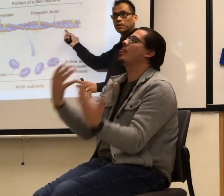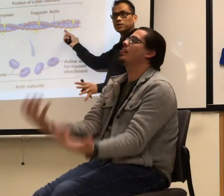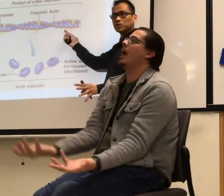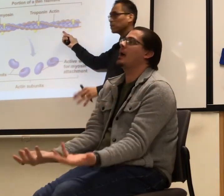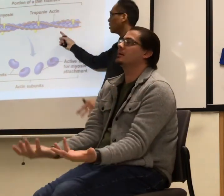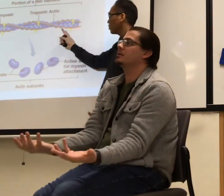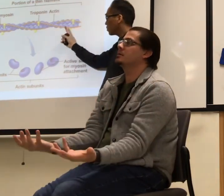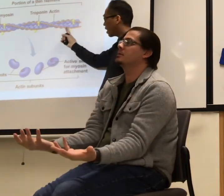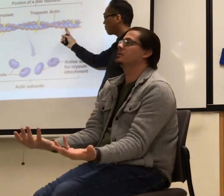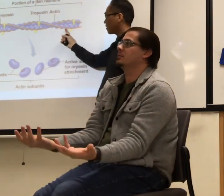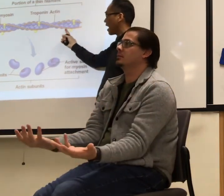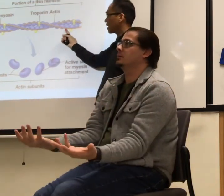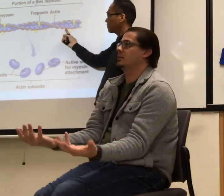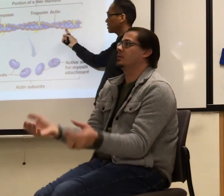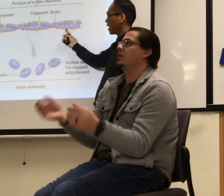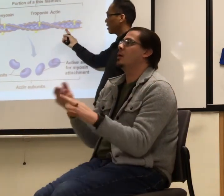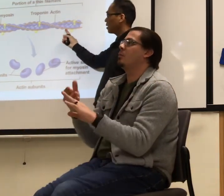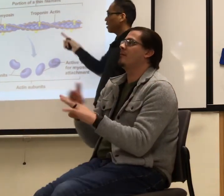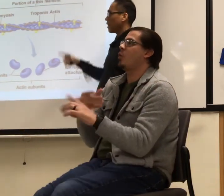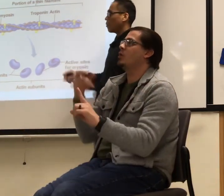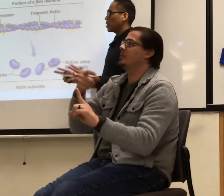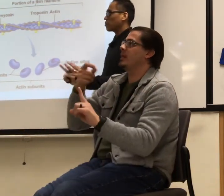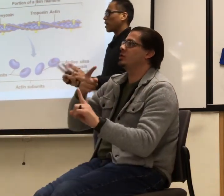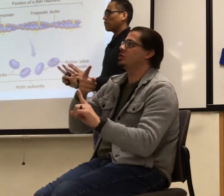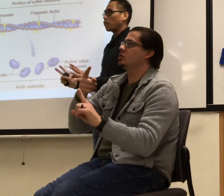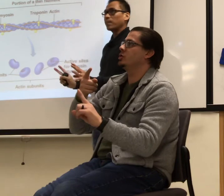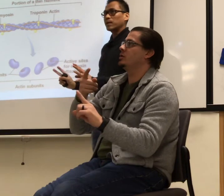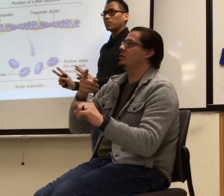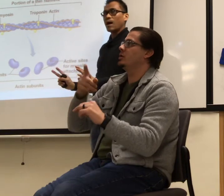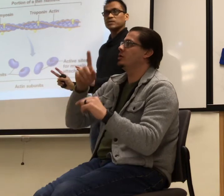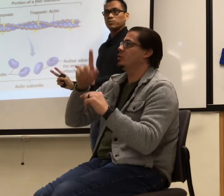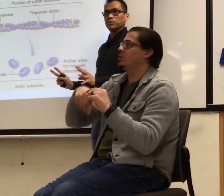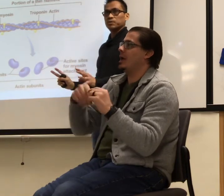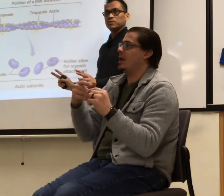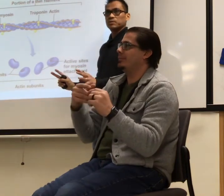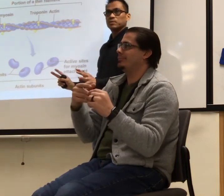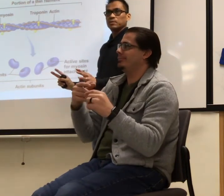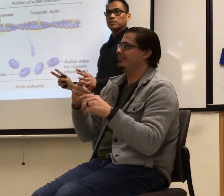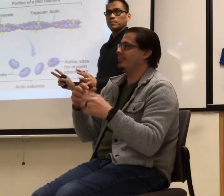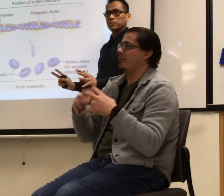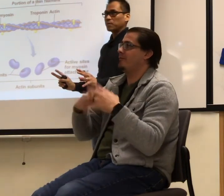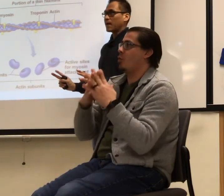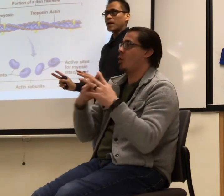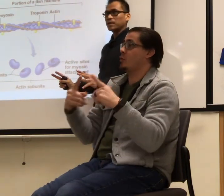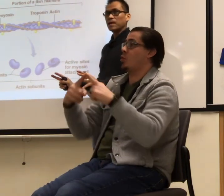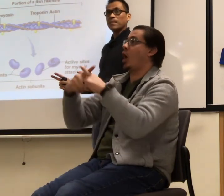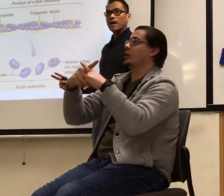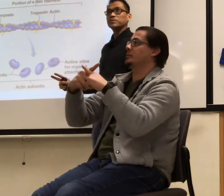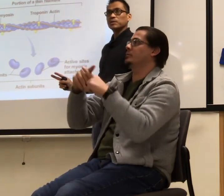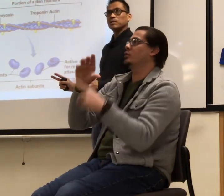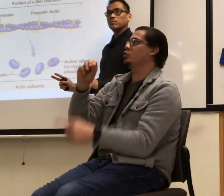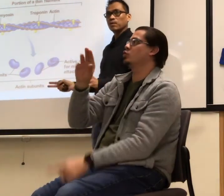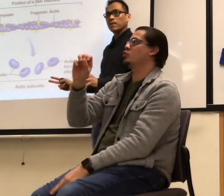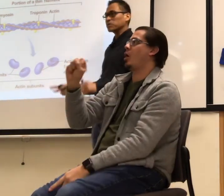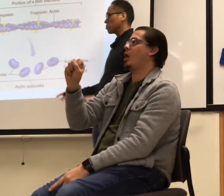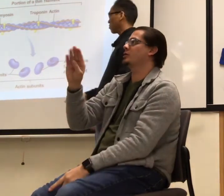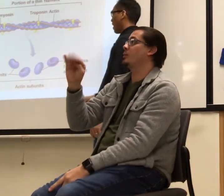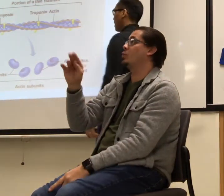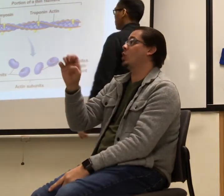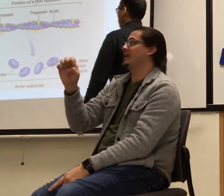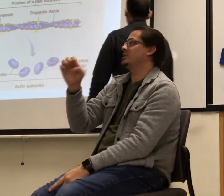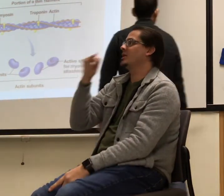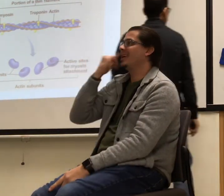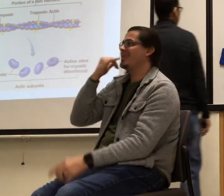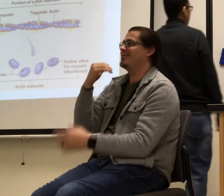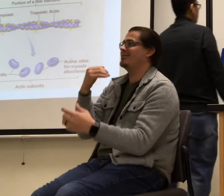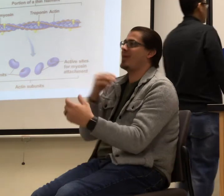before stimulation. You cover the active site. That way you can't form any cross bridges between the actin and the myosin when the muscle is